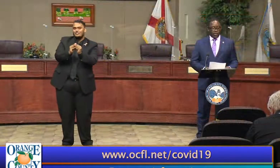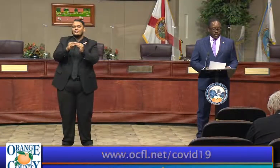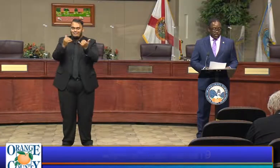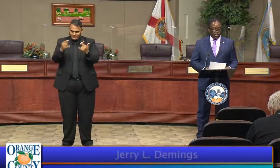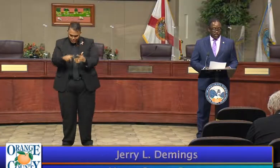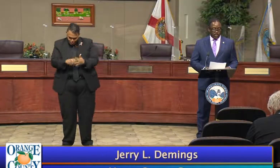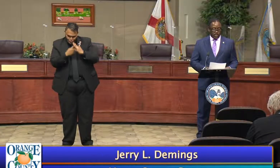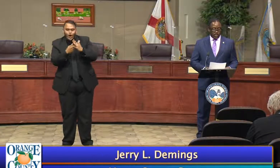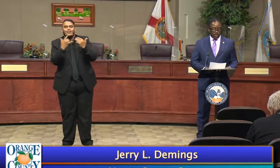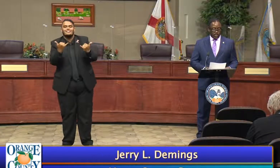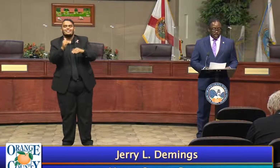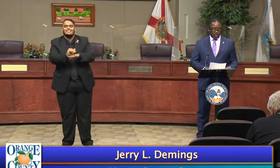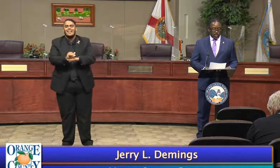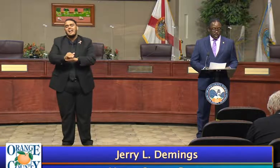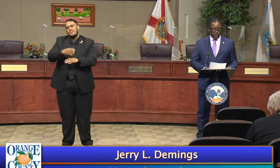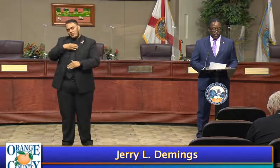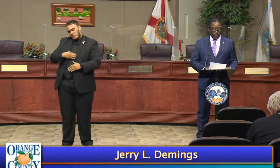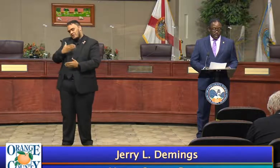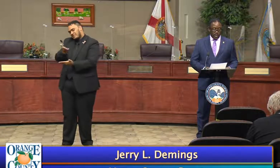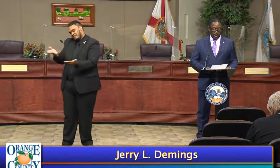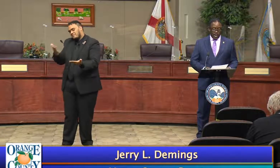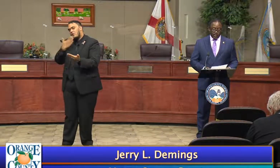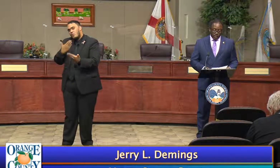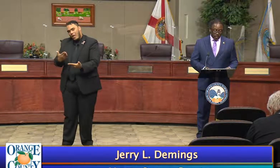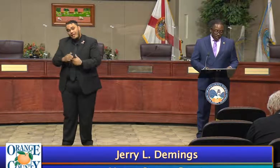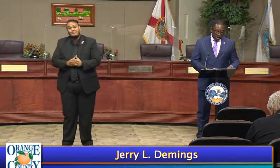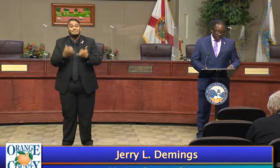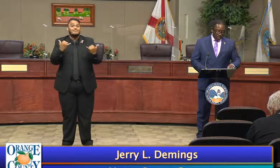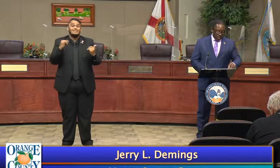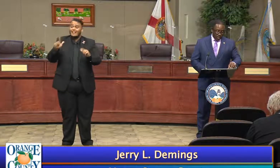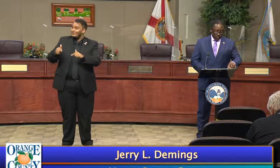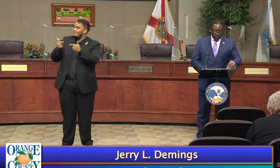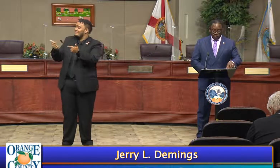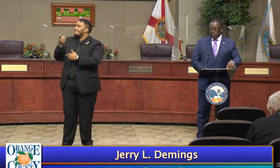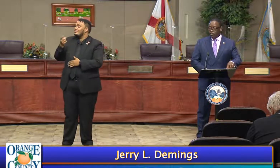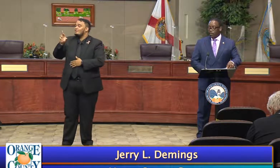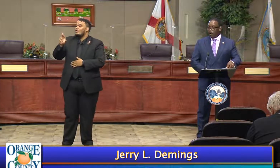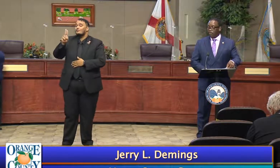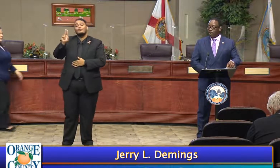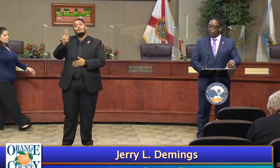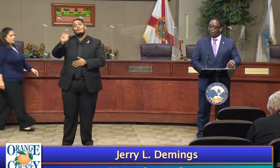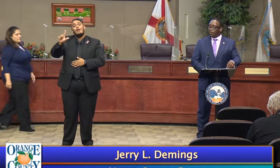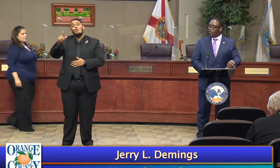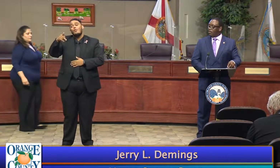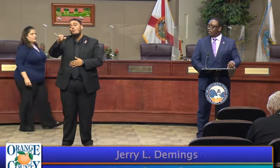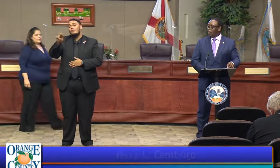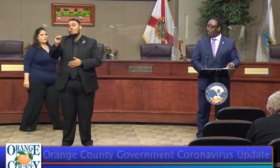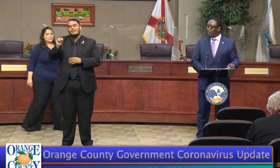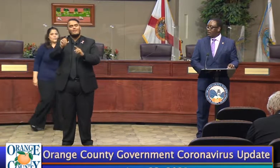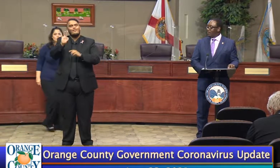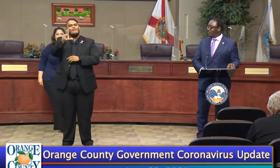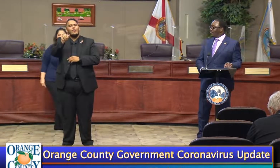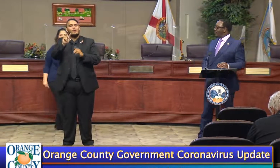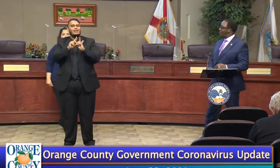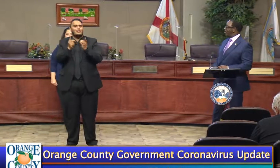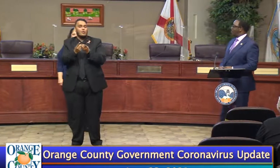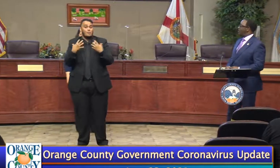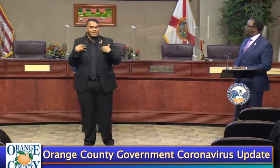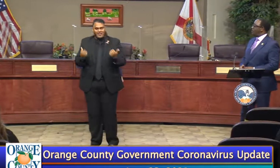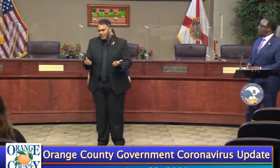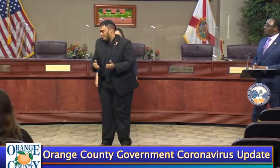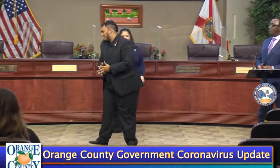well while they're here in town. And now, Dr. Raul Pino from the Florida Department of Health at Orange County. Good afternoon,